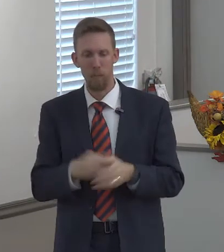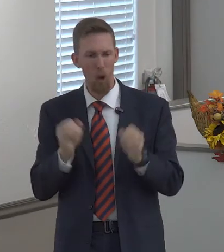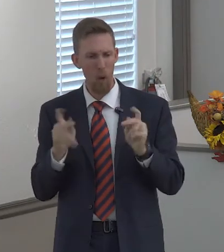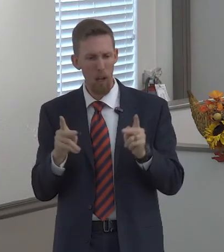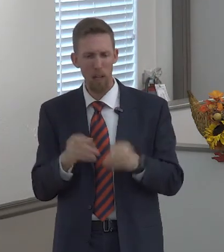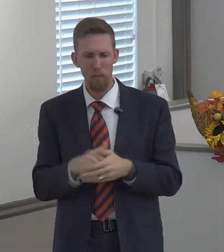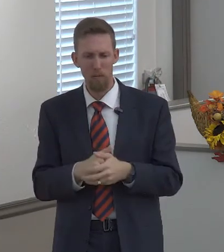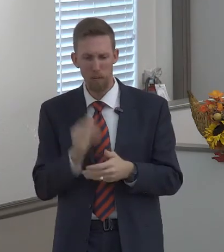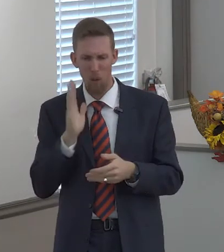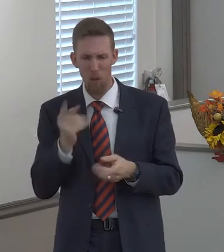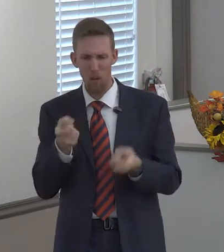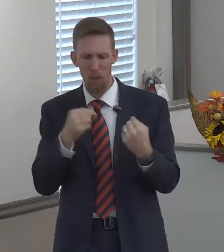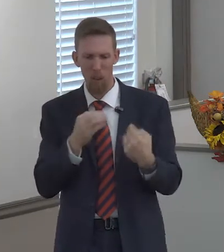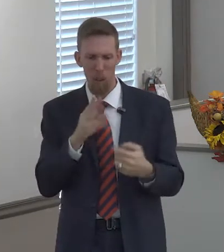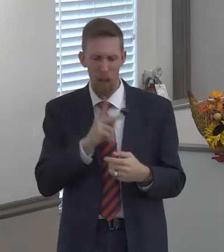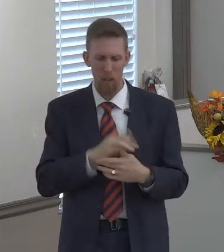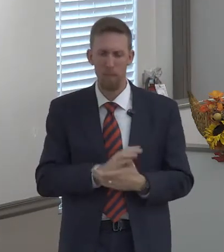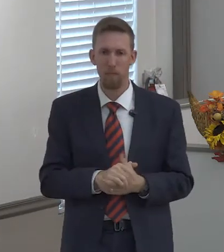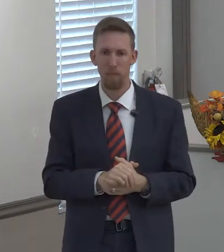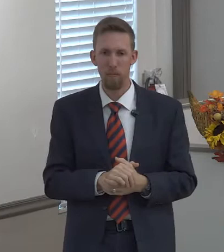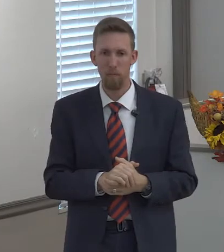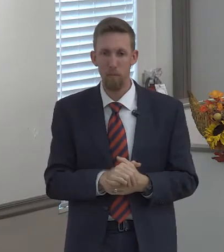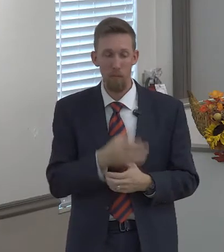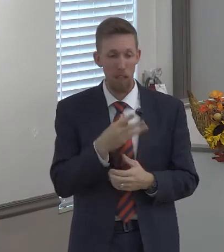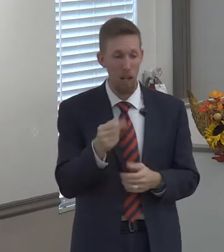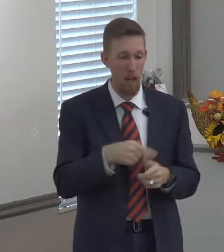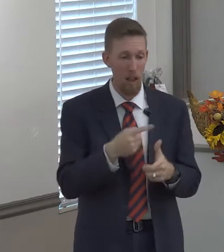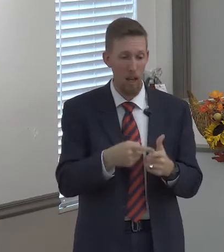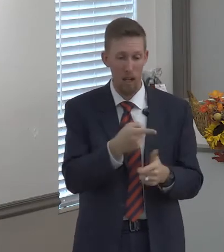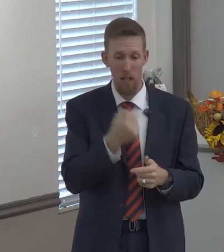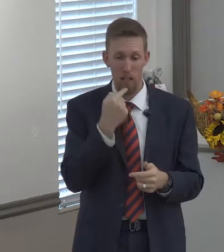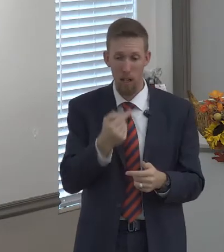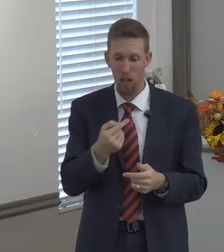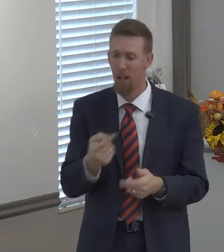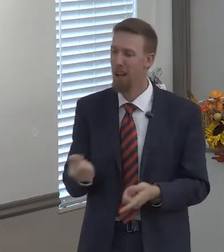door. Well, that particular time, I never opened the door.